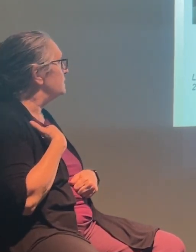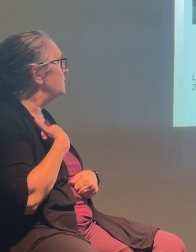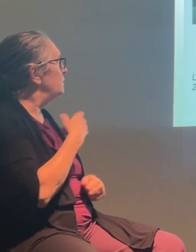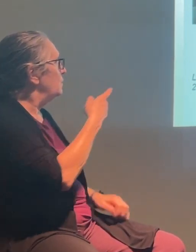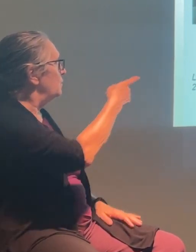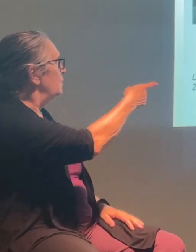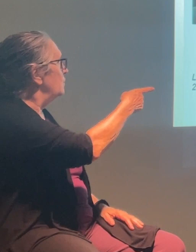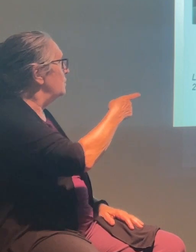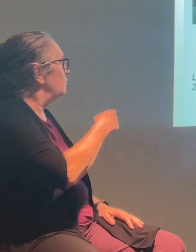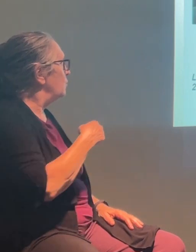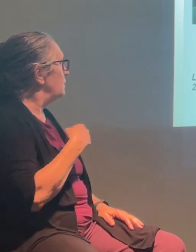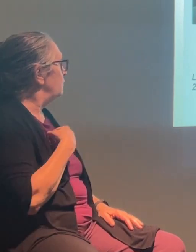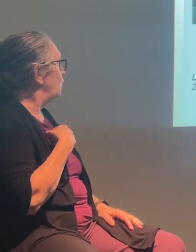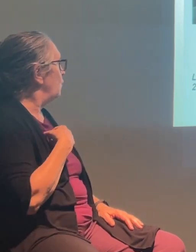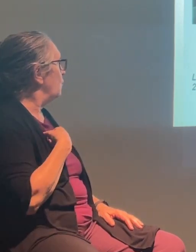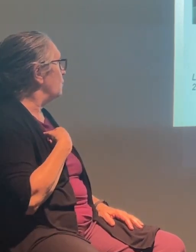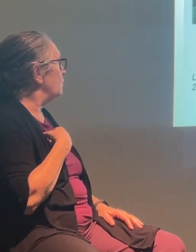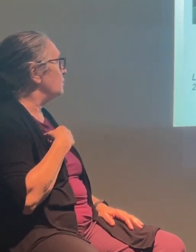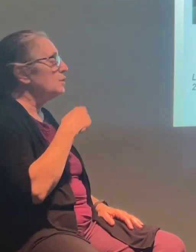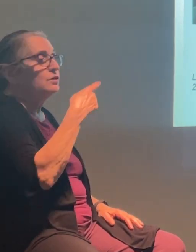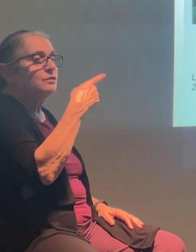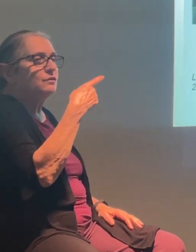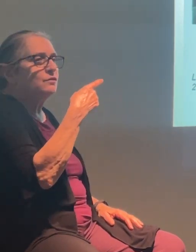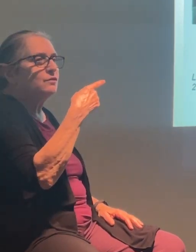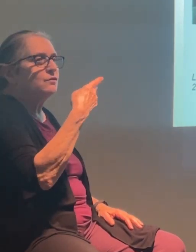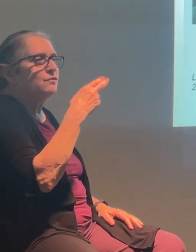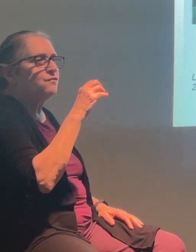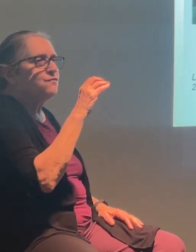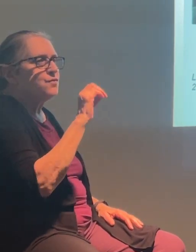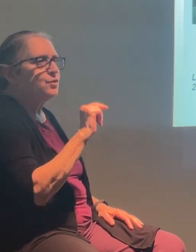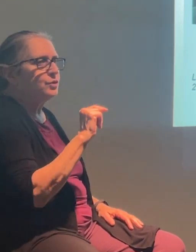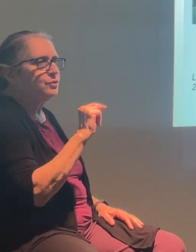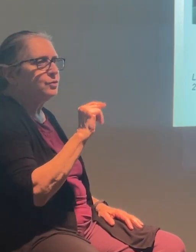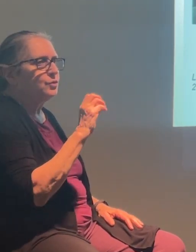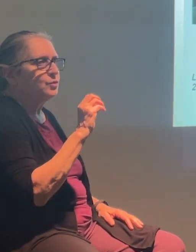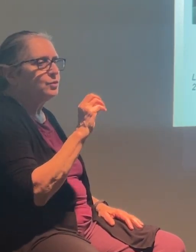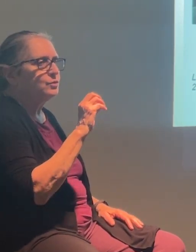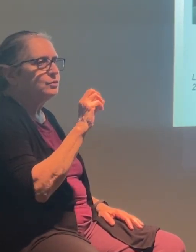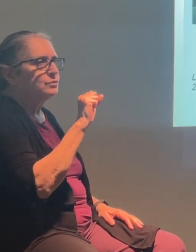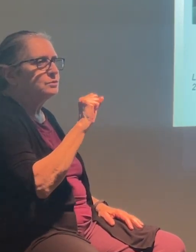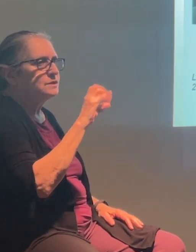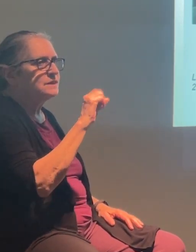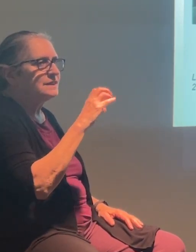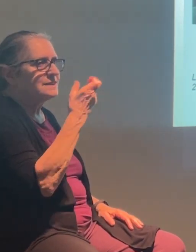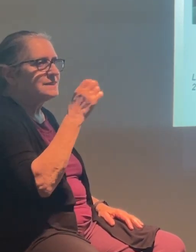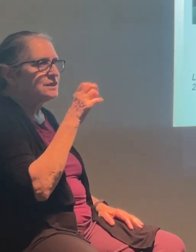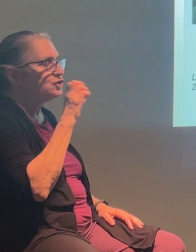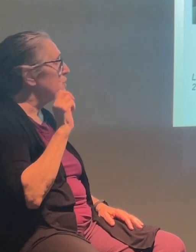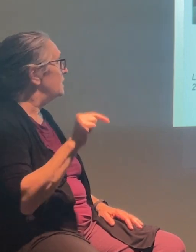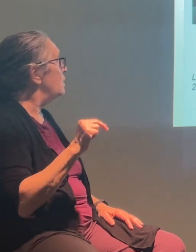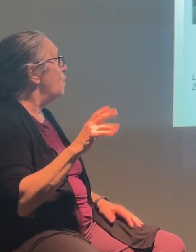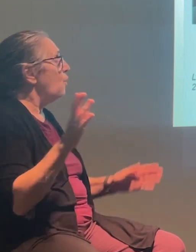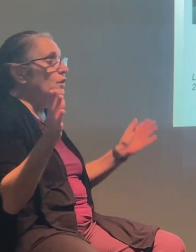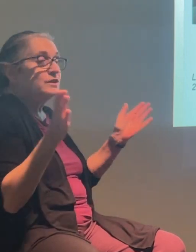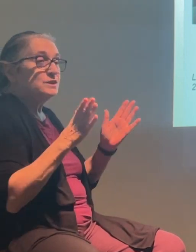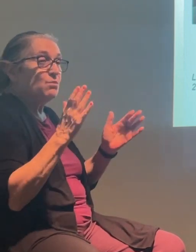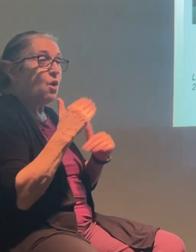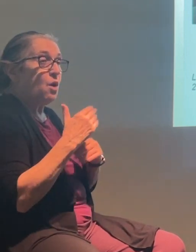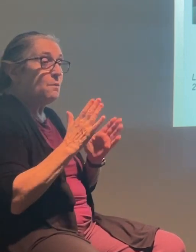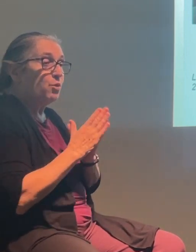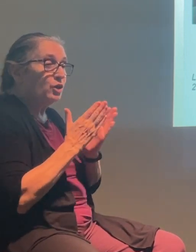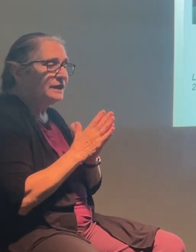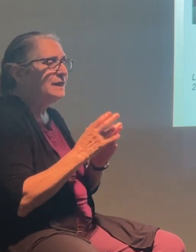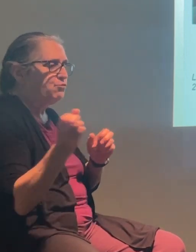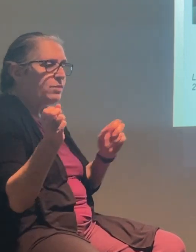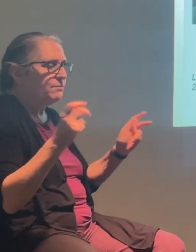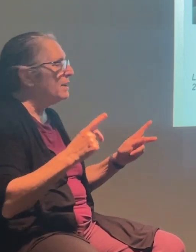one from the photo secession. So all the people who were shown in the little book, he brought back. He had another exhibit